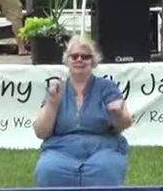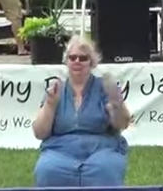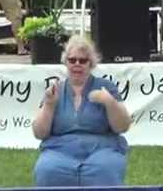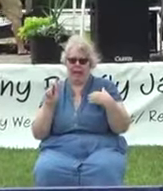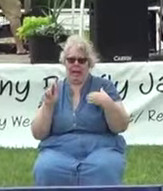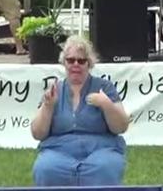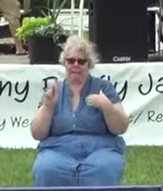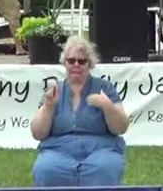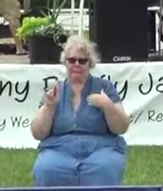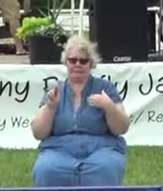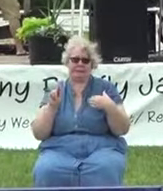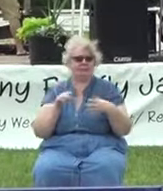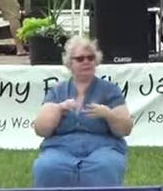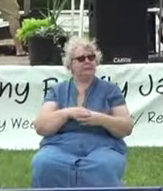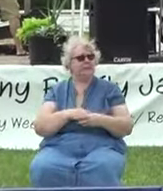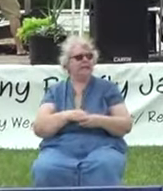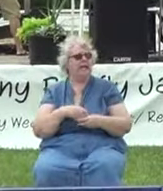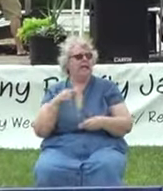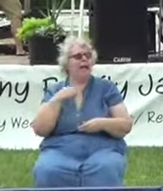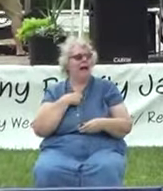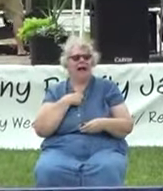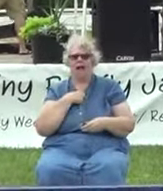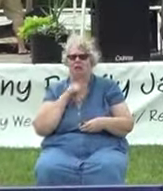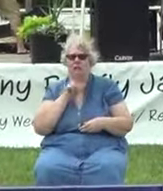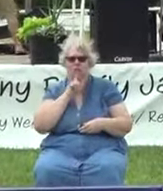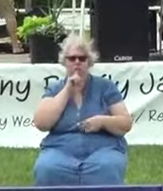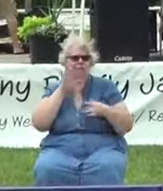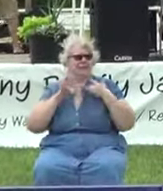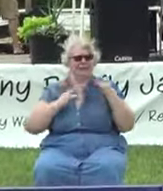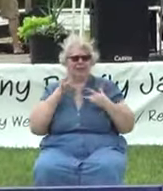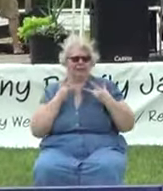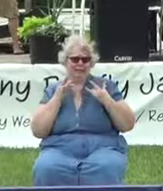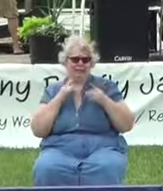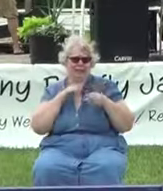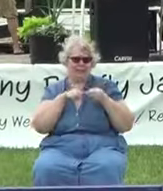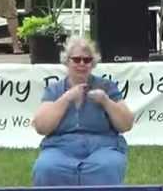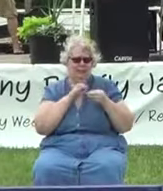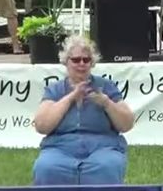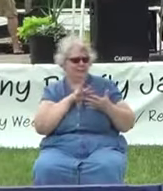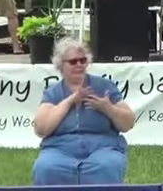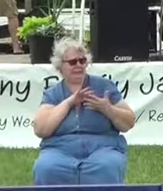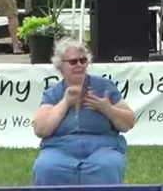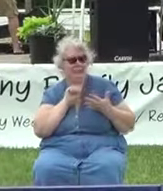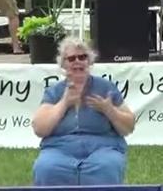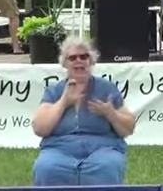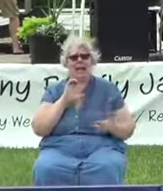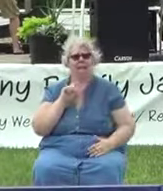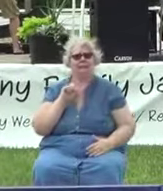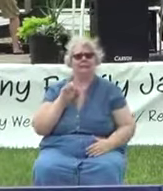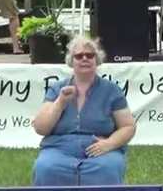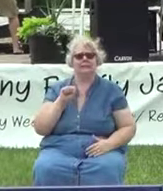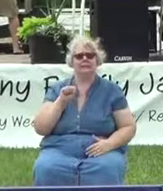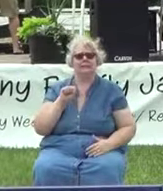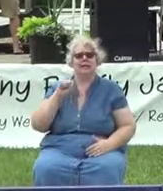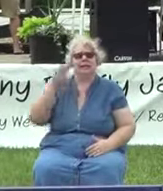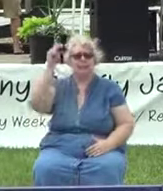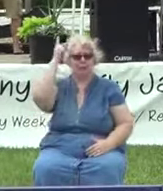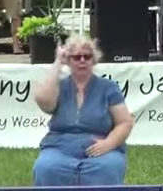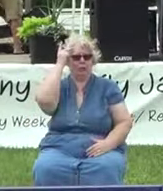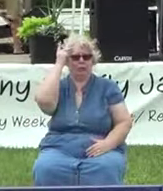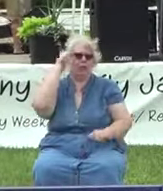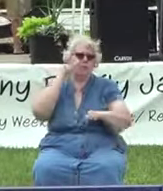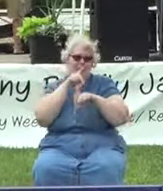And I'm really excited to get into Acts. Peter is going to do the first half of Acts, and